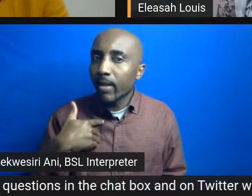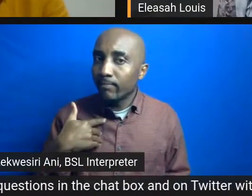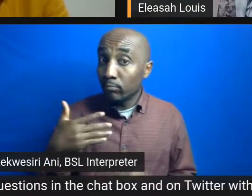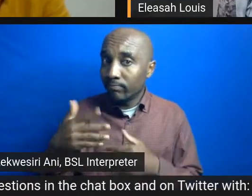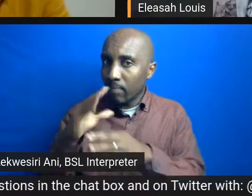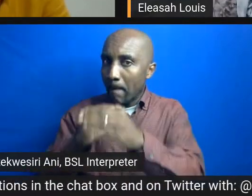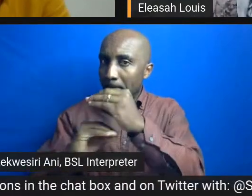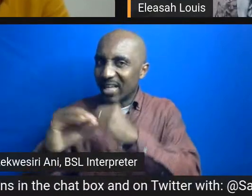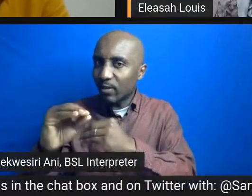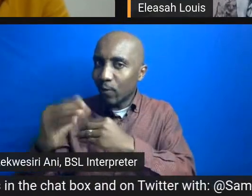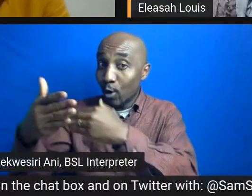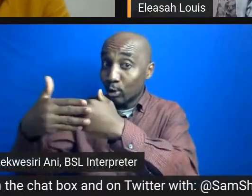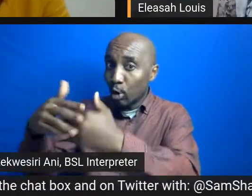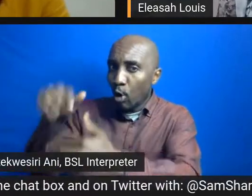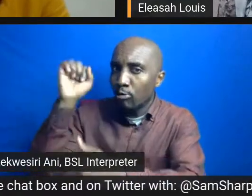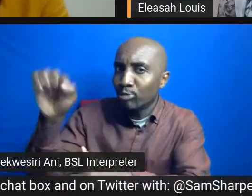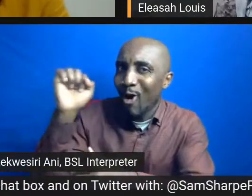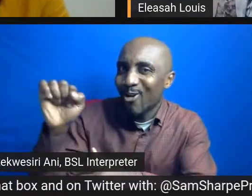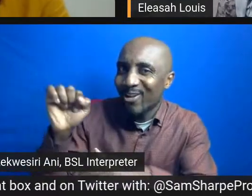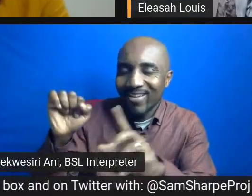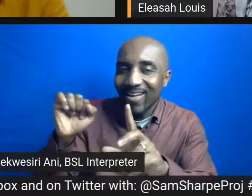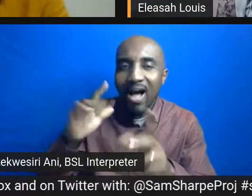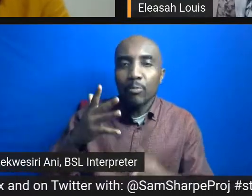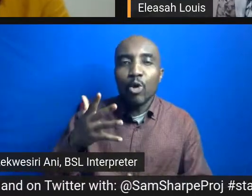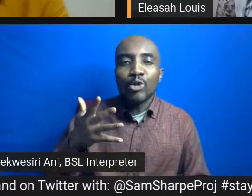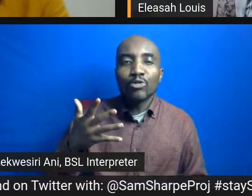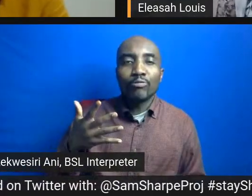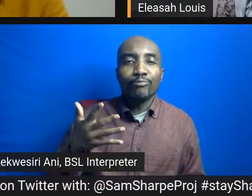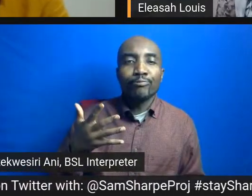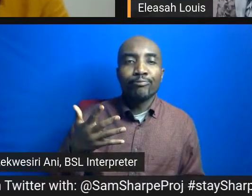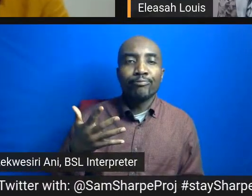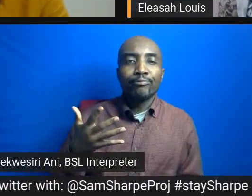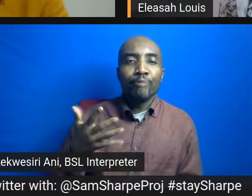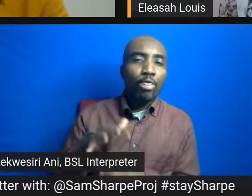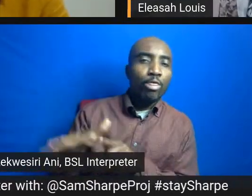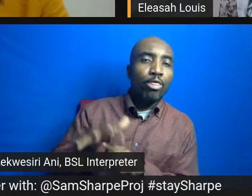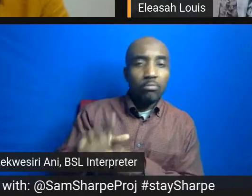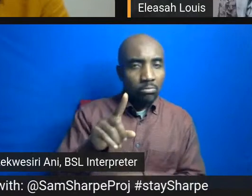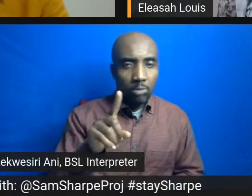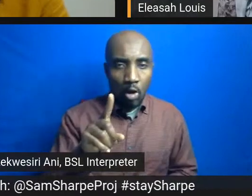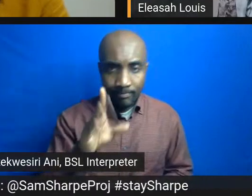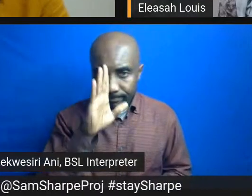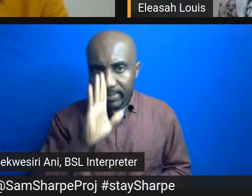It's not a flippant response on my part, team. I think